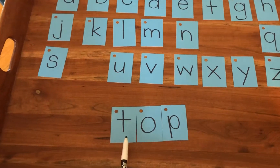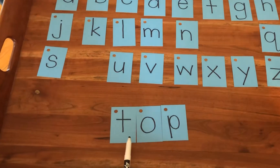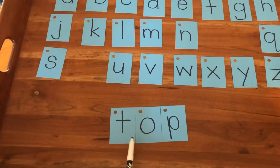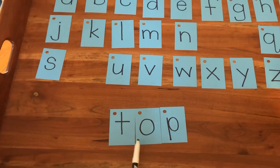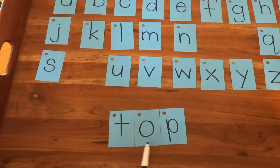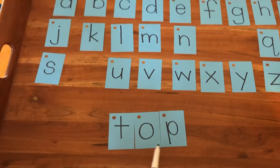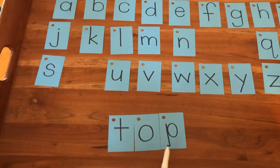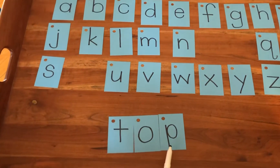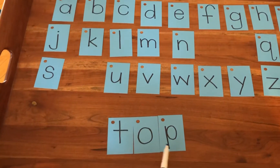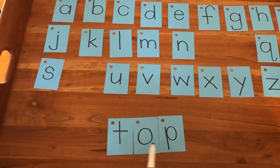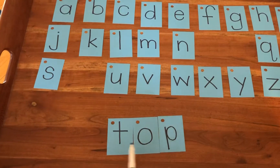Top,